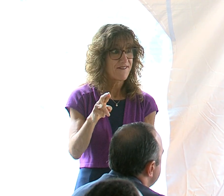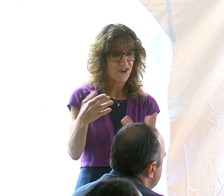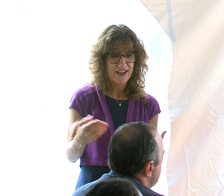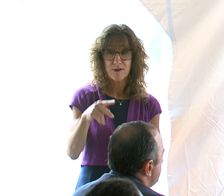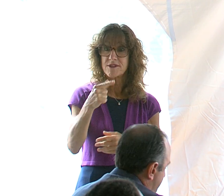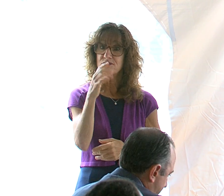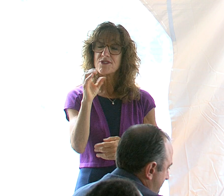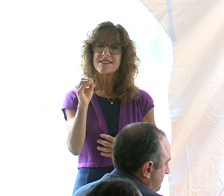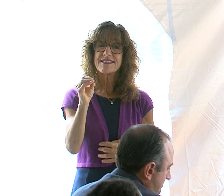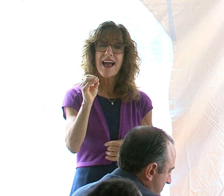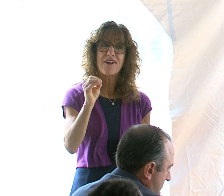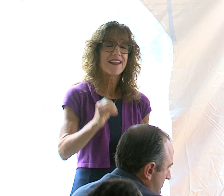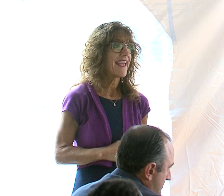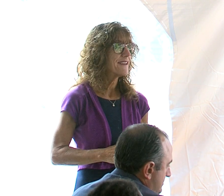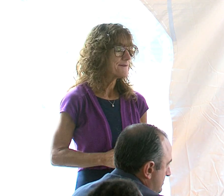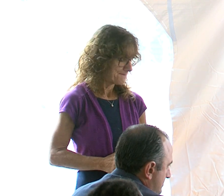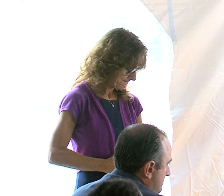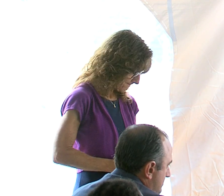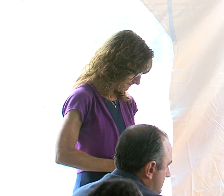Prince George's County. I mean, I think